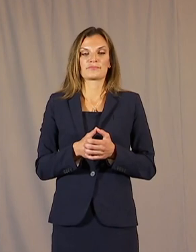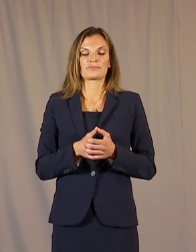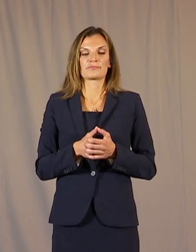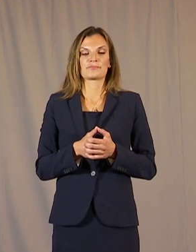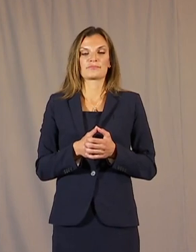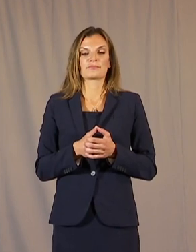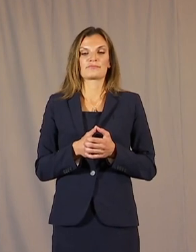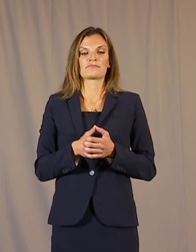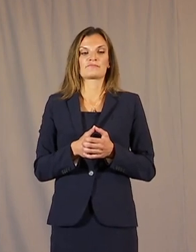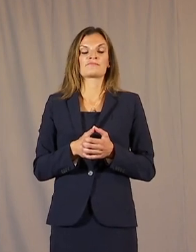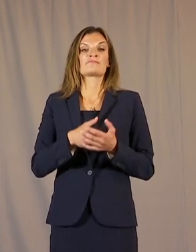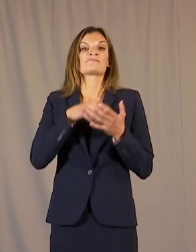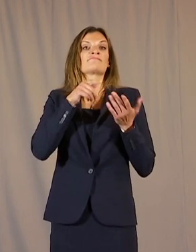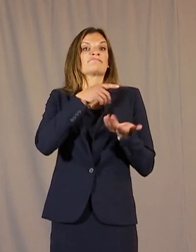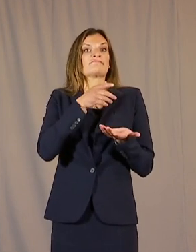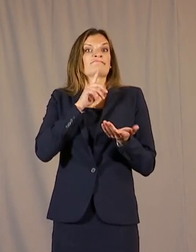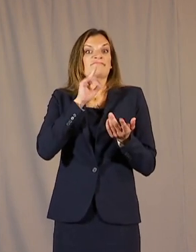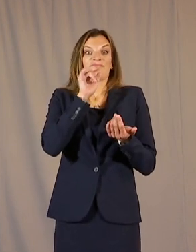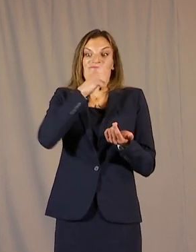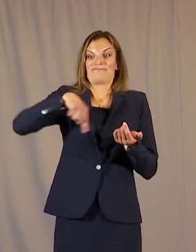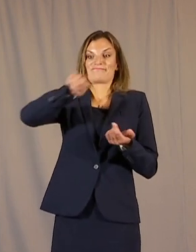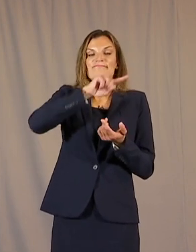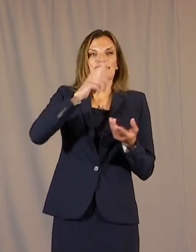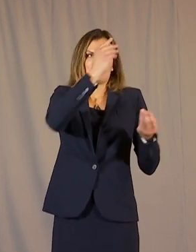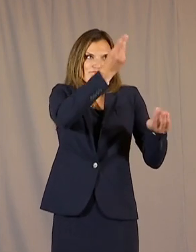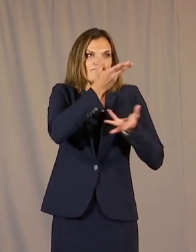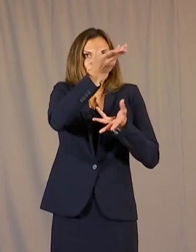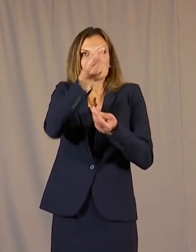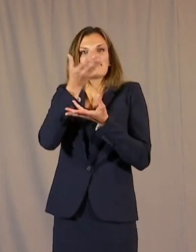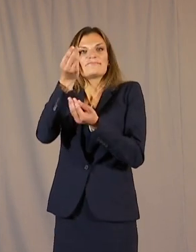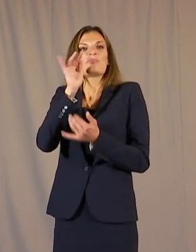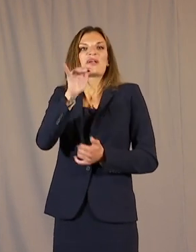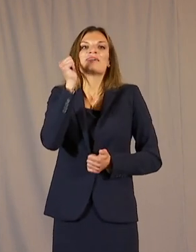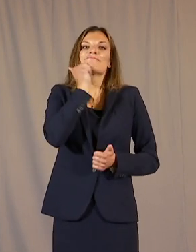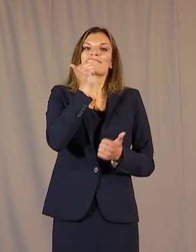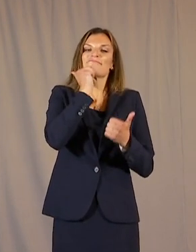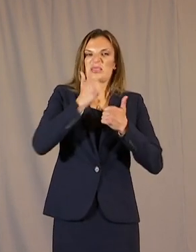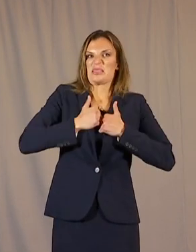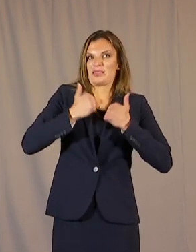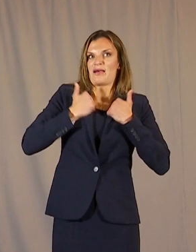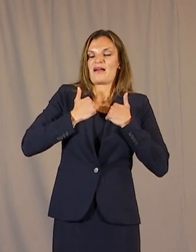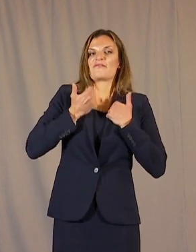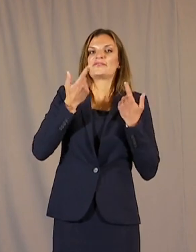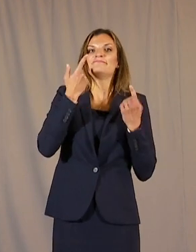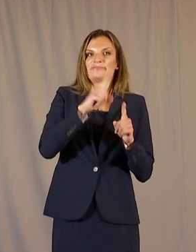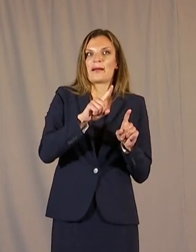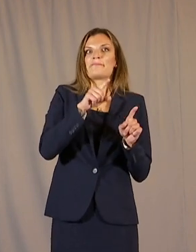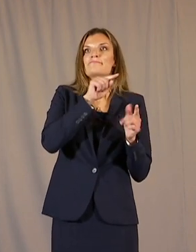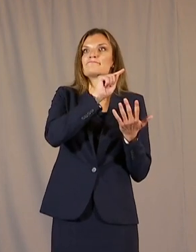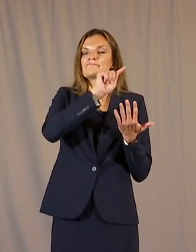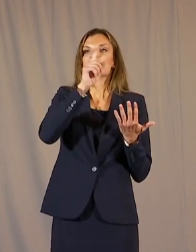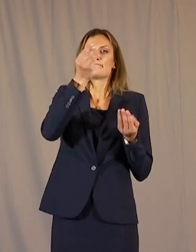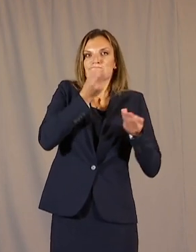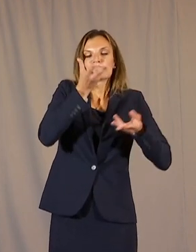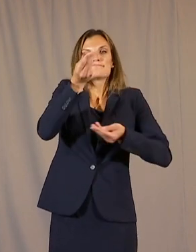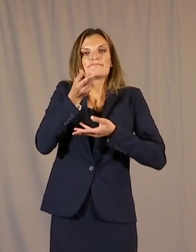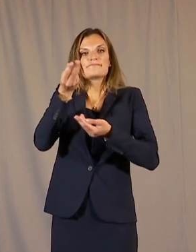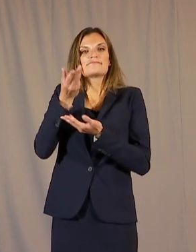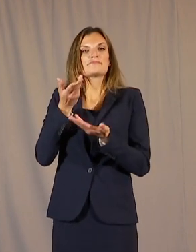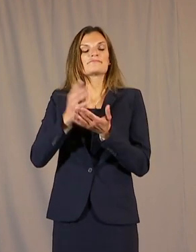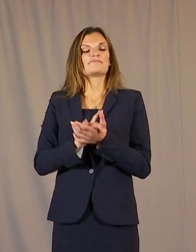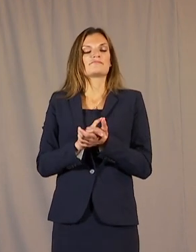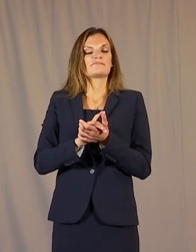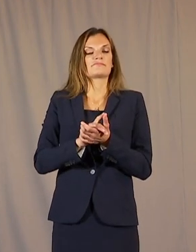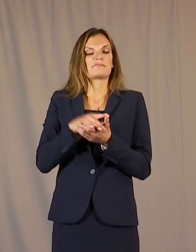were experiencing every day. So in addition, for instance, I remember we